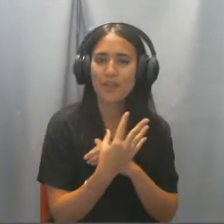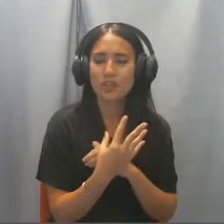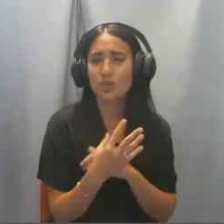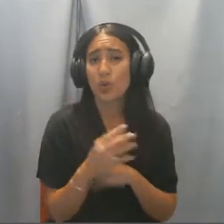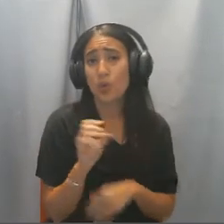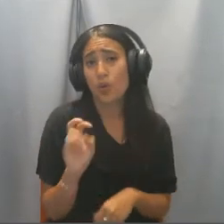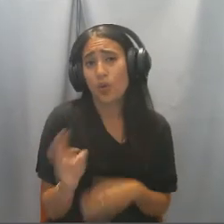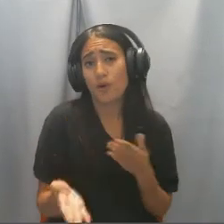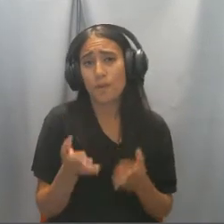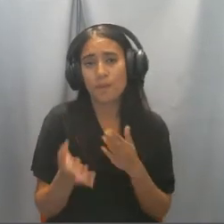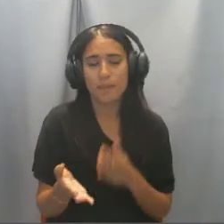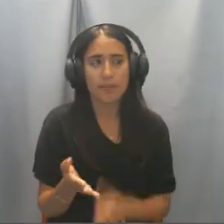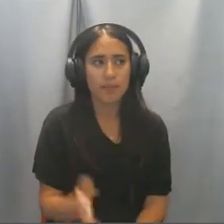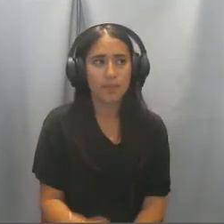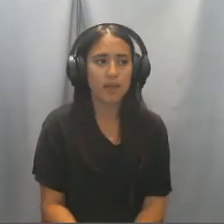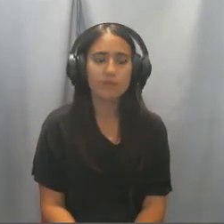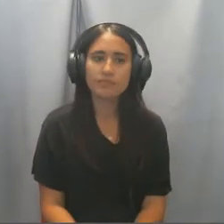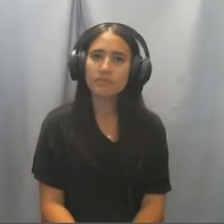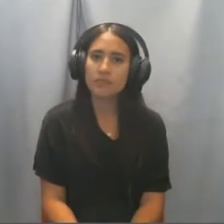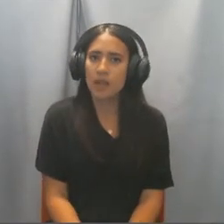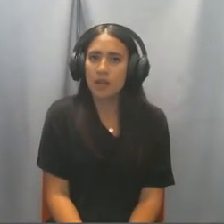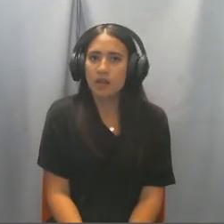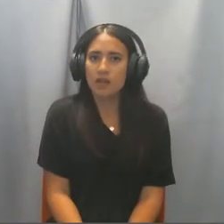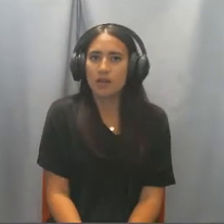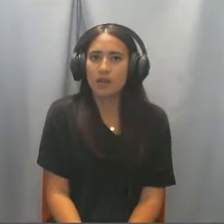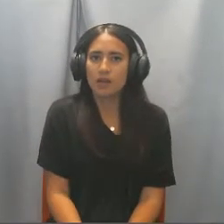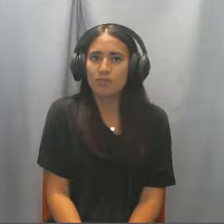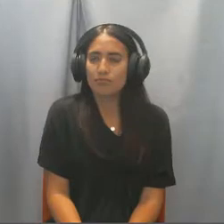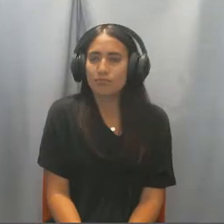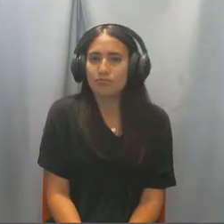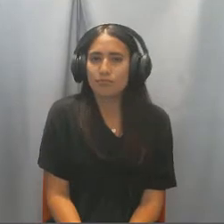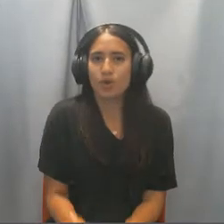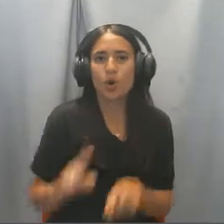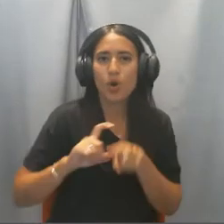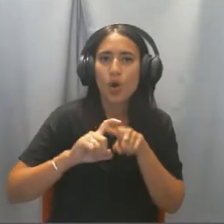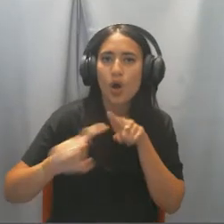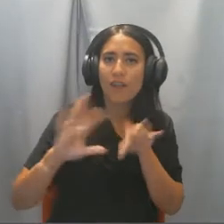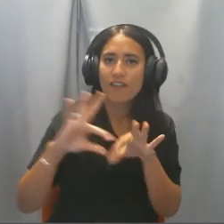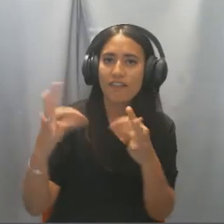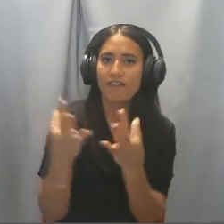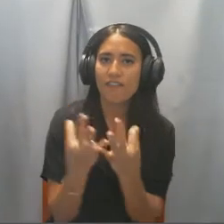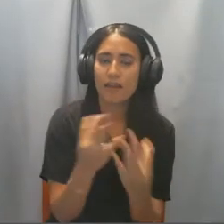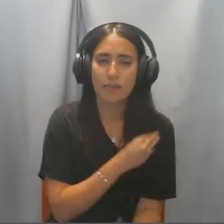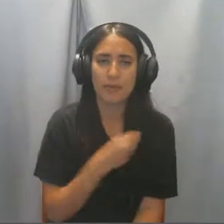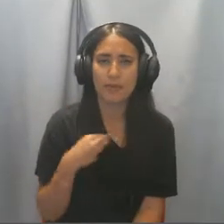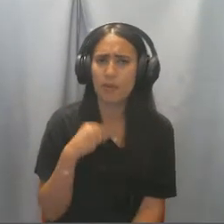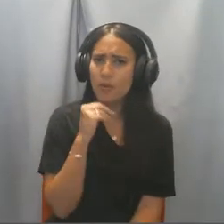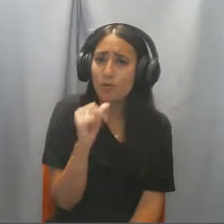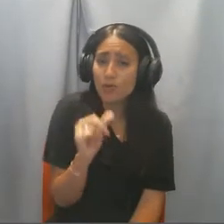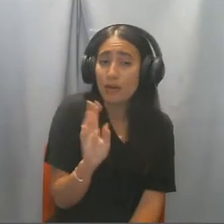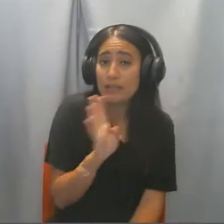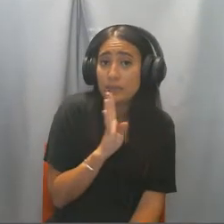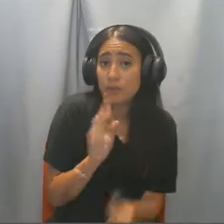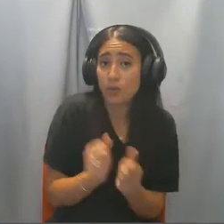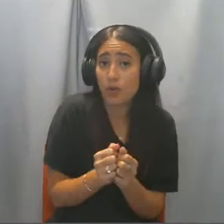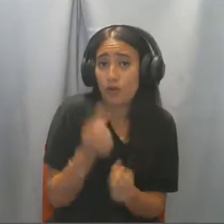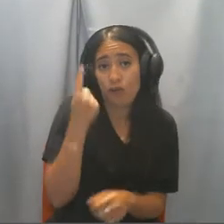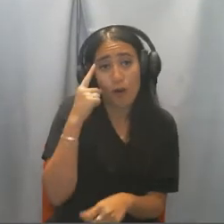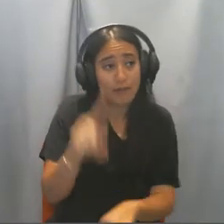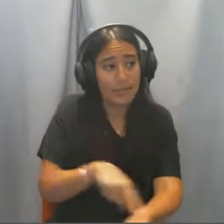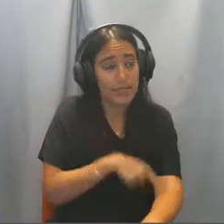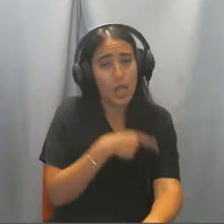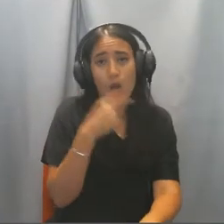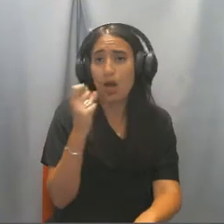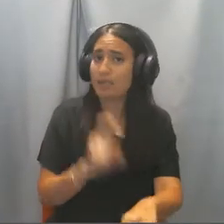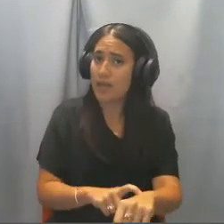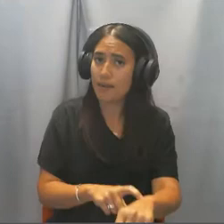haven't spoken to in years, because those all too common family feuds take a terrible toll